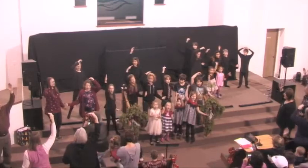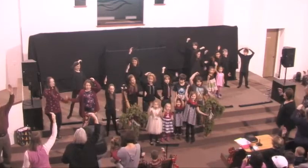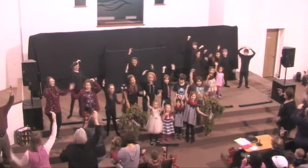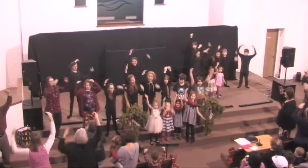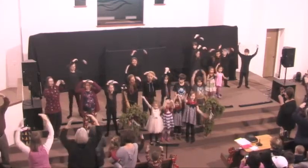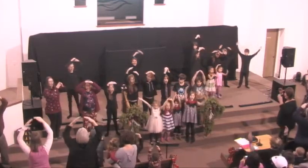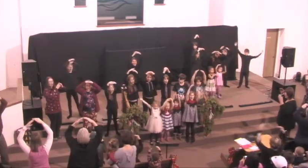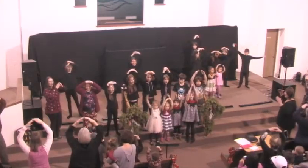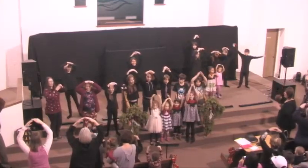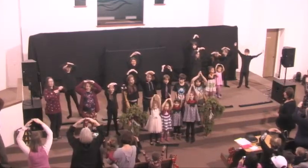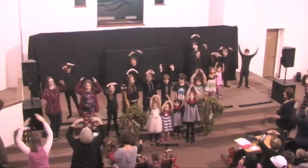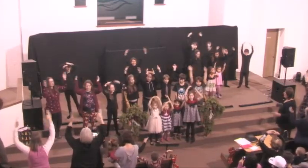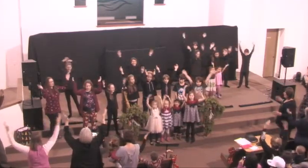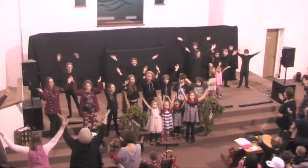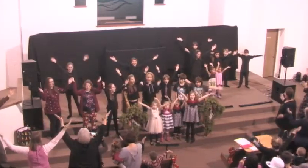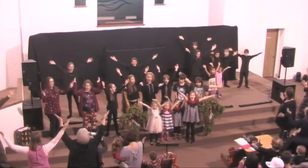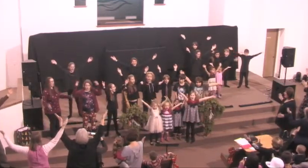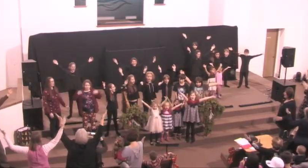joy.